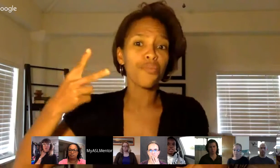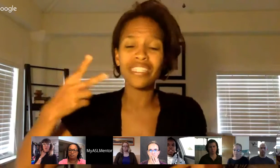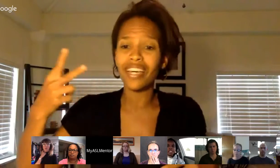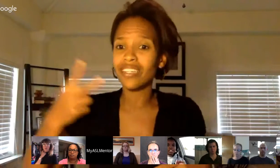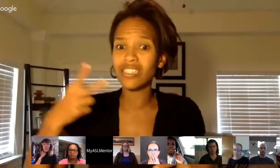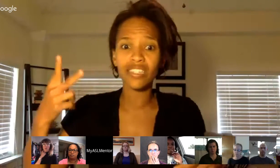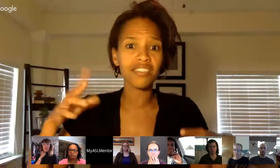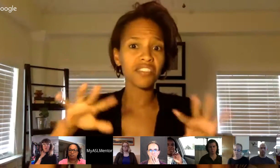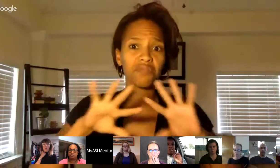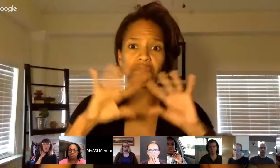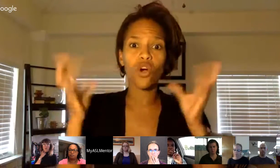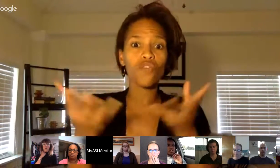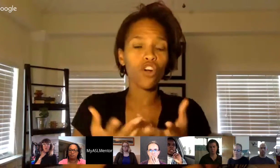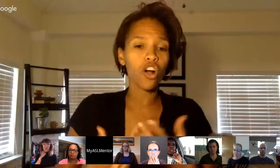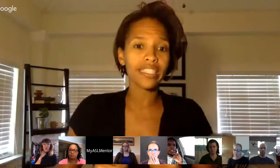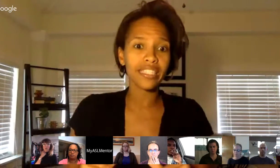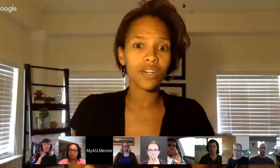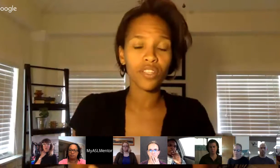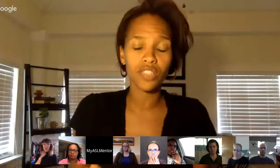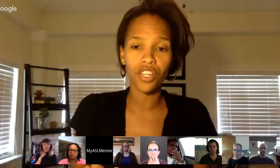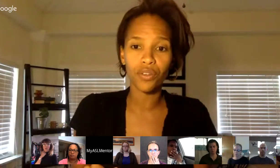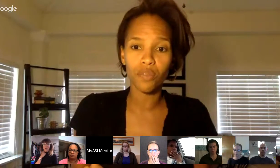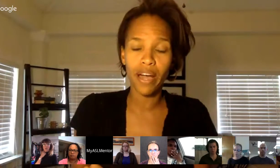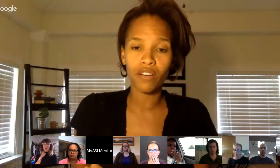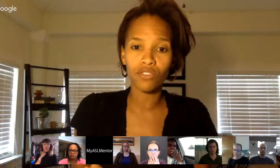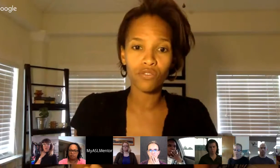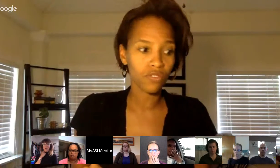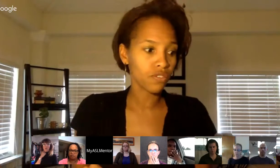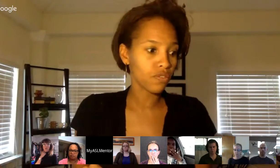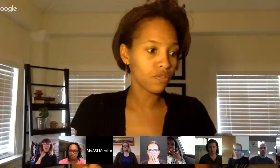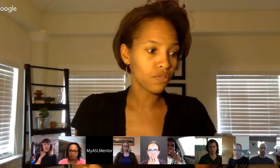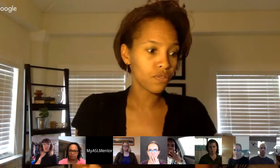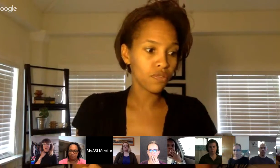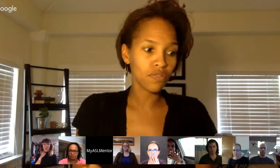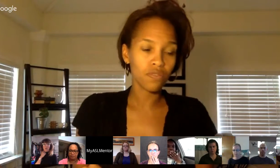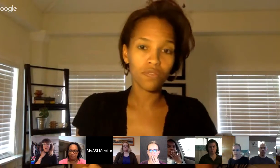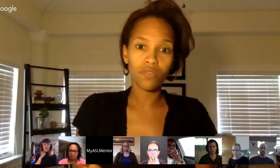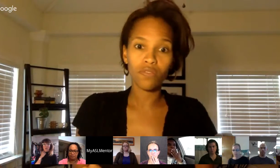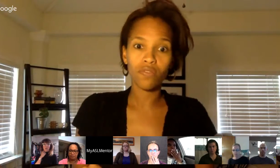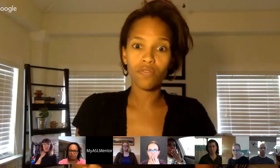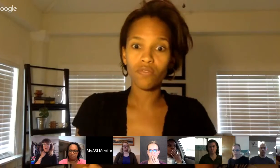2 or 3 sentences, overall idea what this video is about.